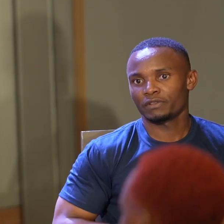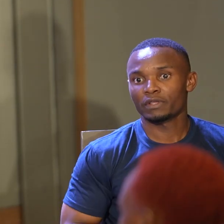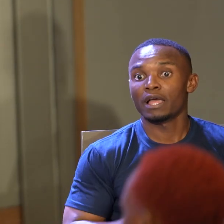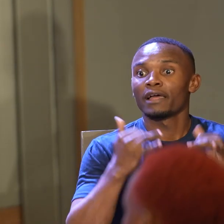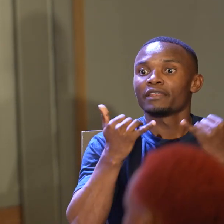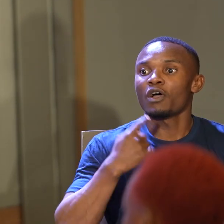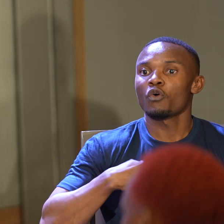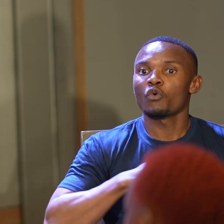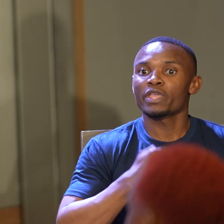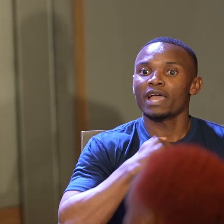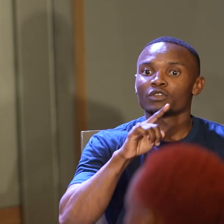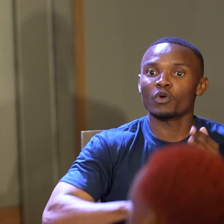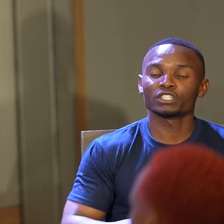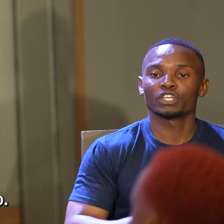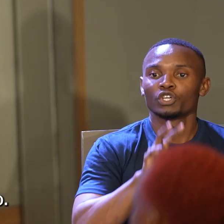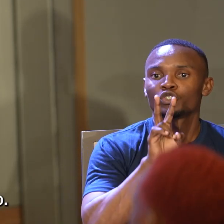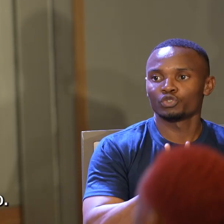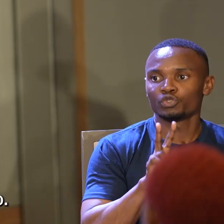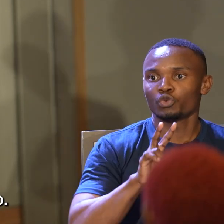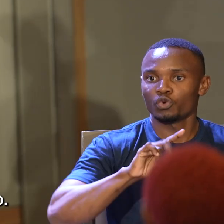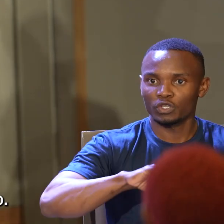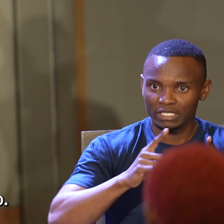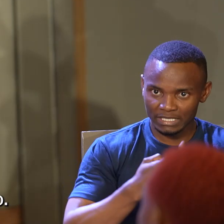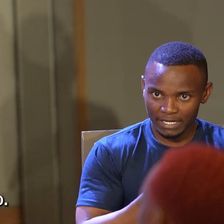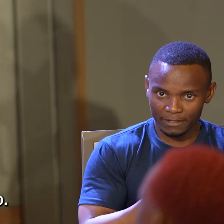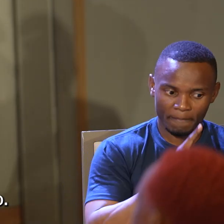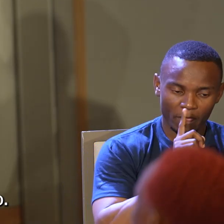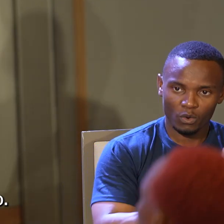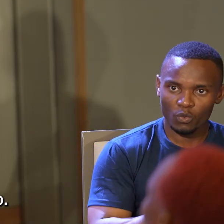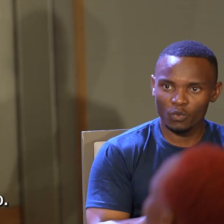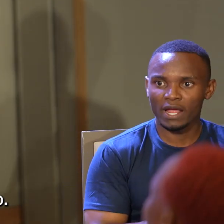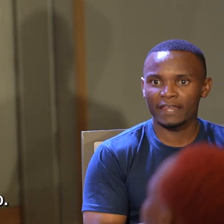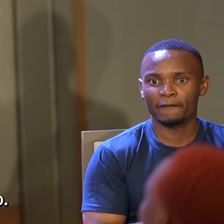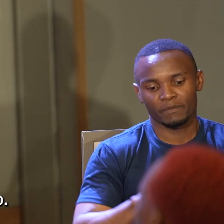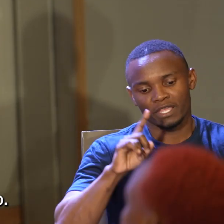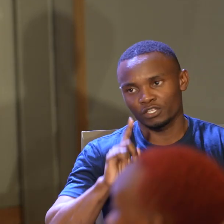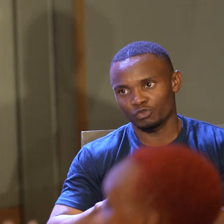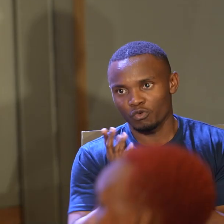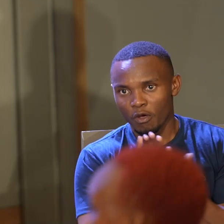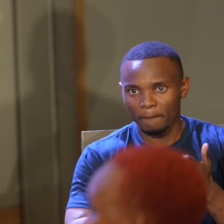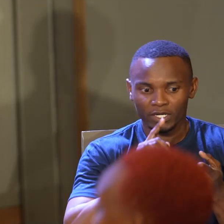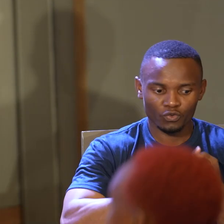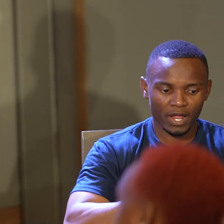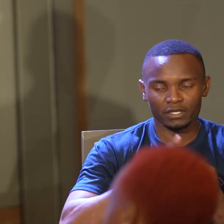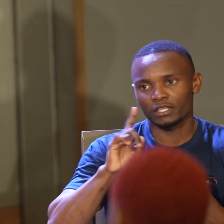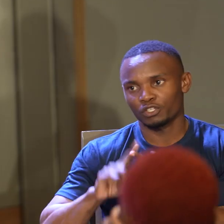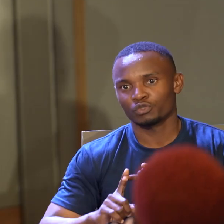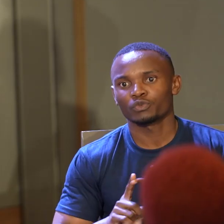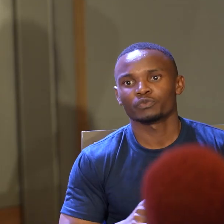we ended up with two standards, a part 1 and a part 2.